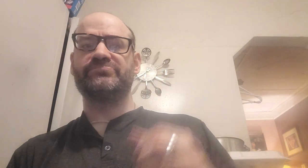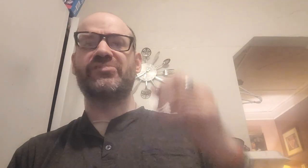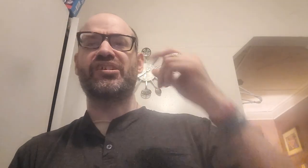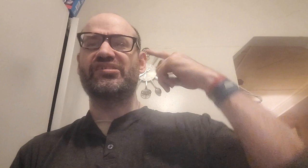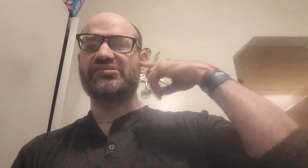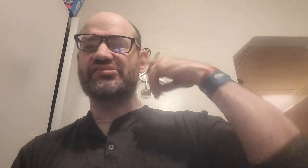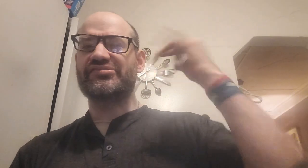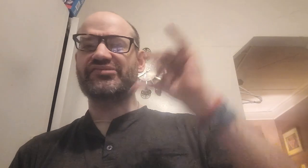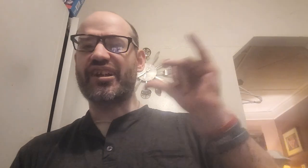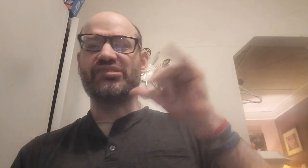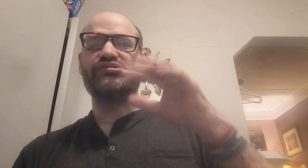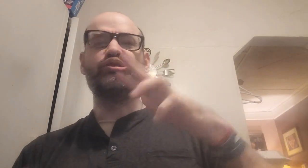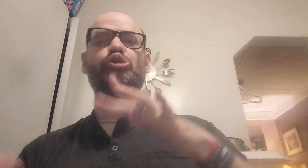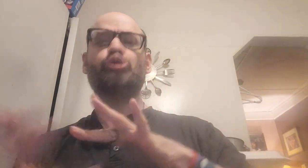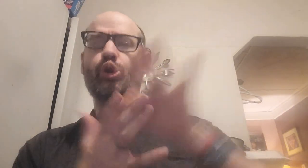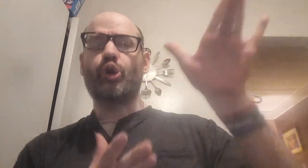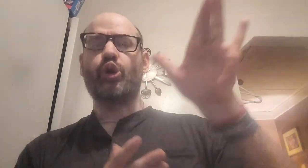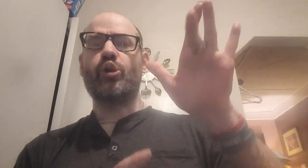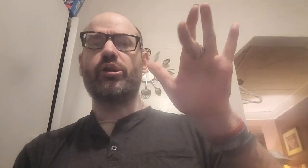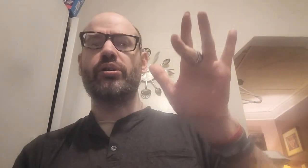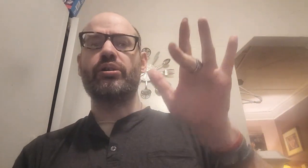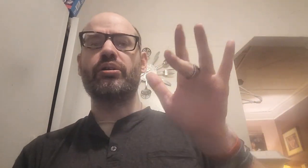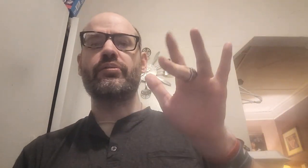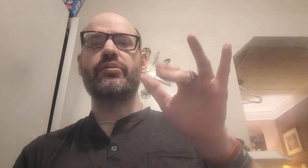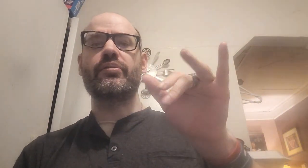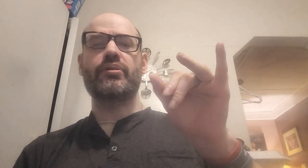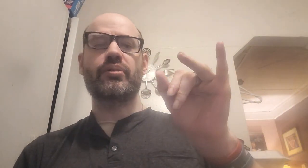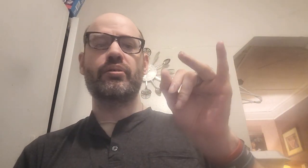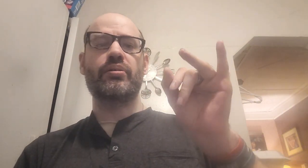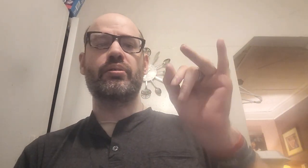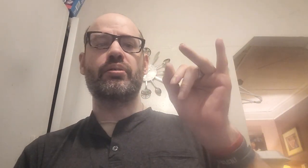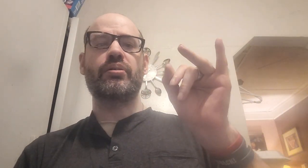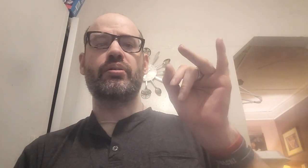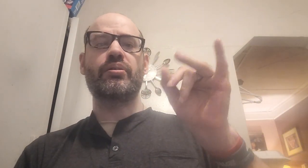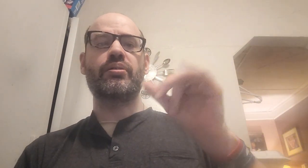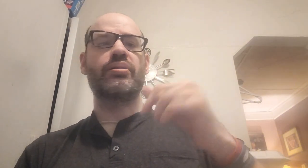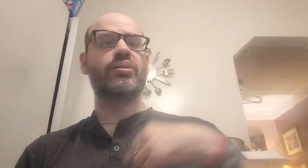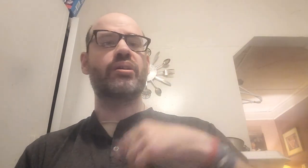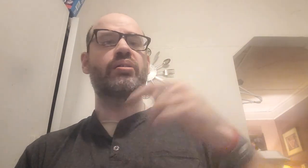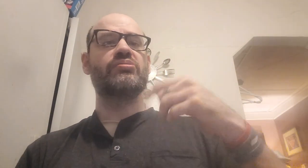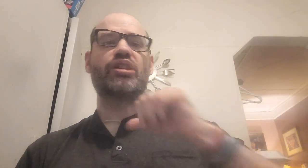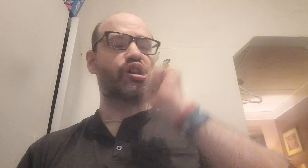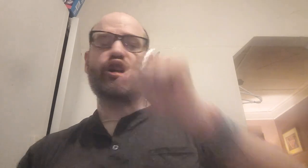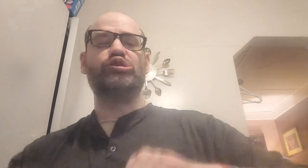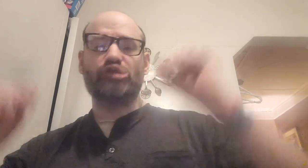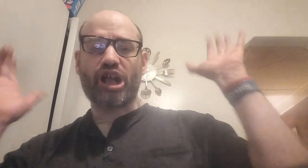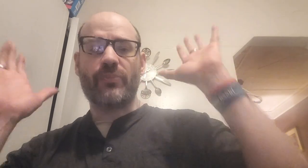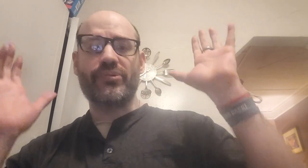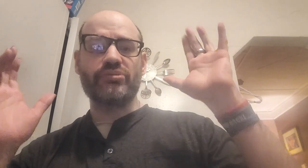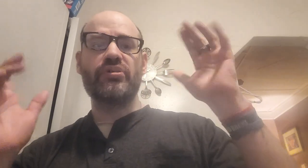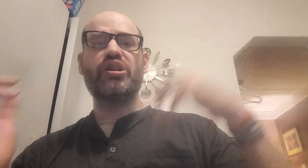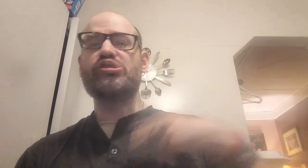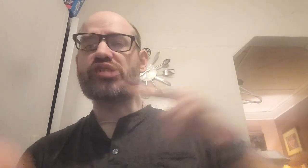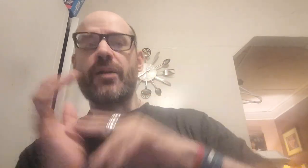Sounds rude. I don't give up, I stand up.